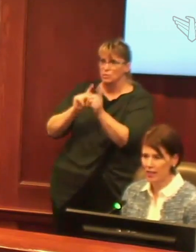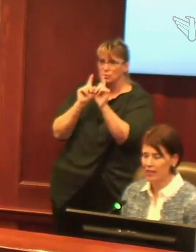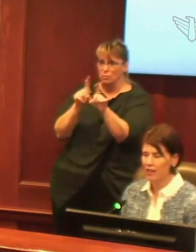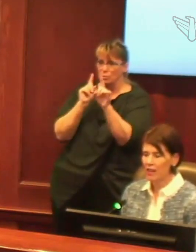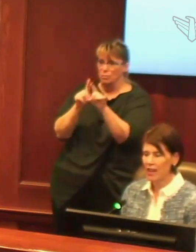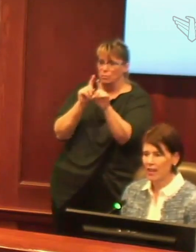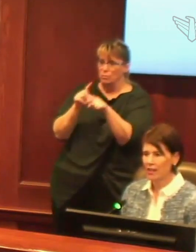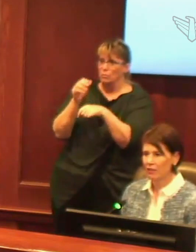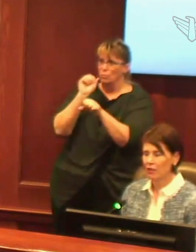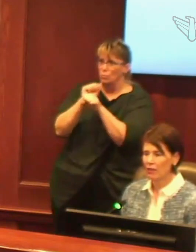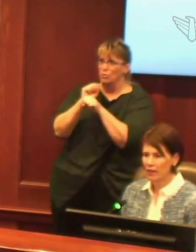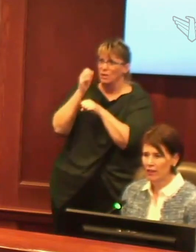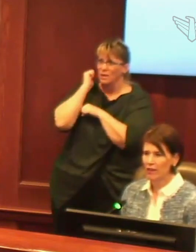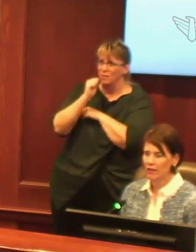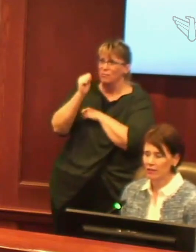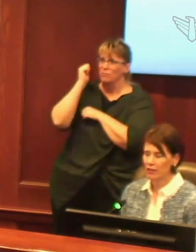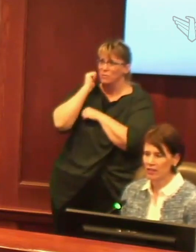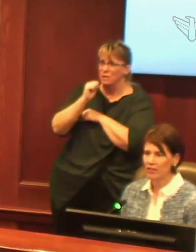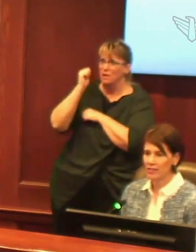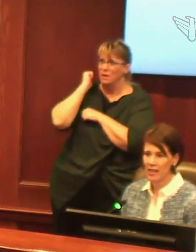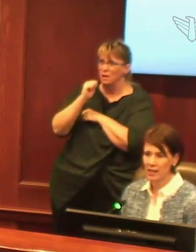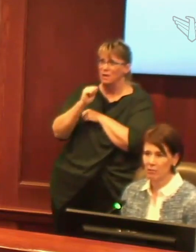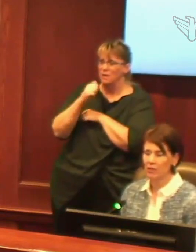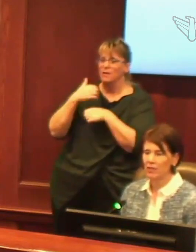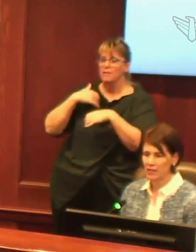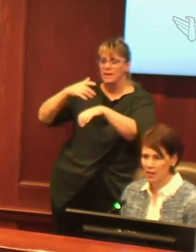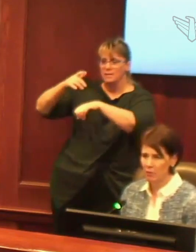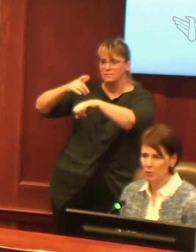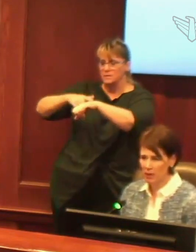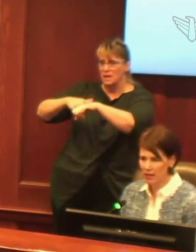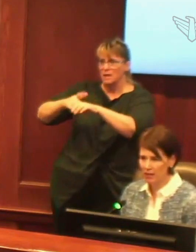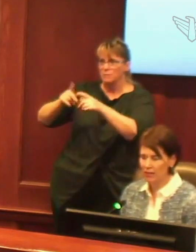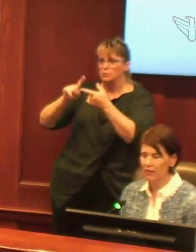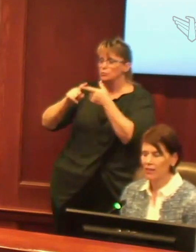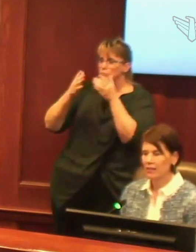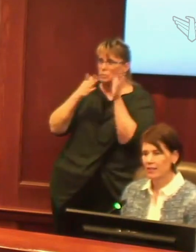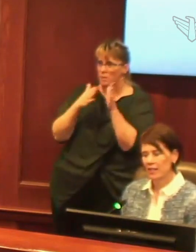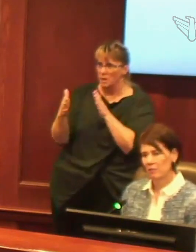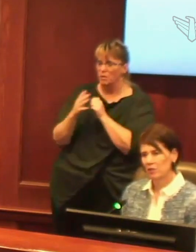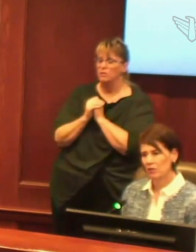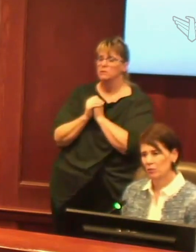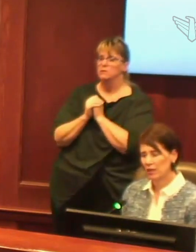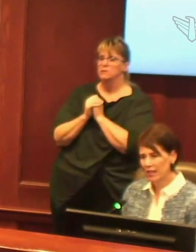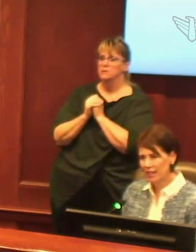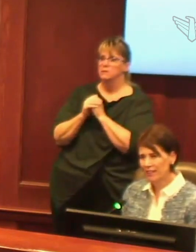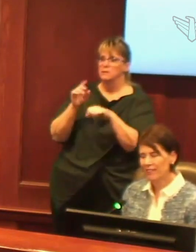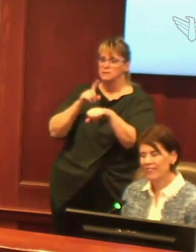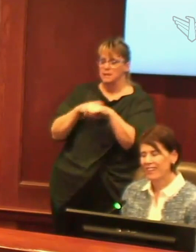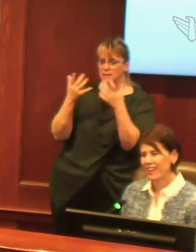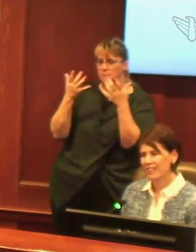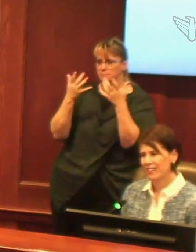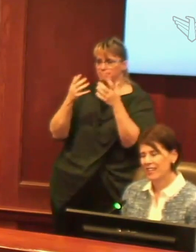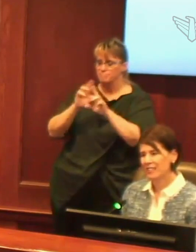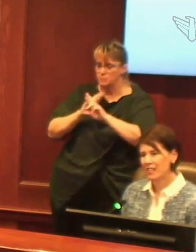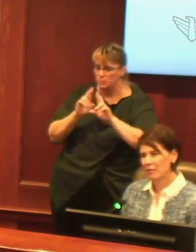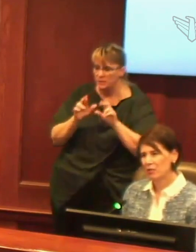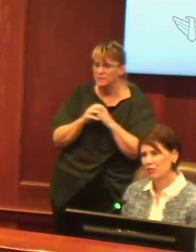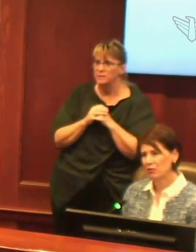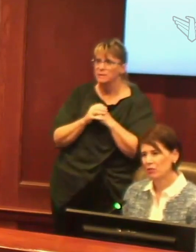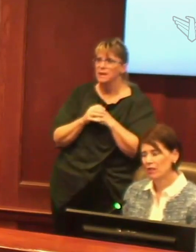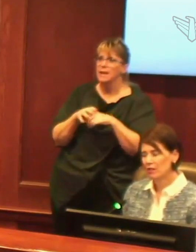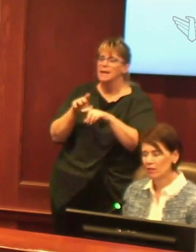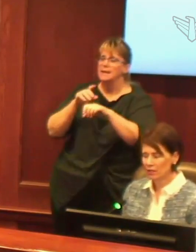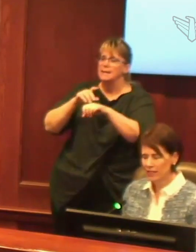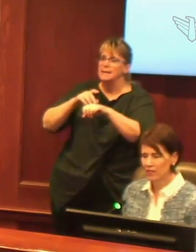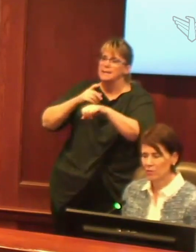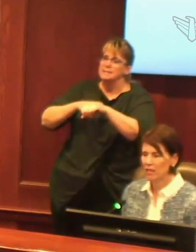every day, and they're given time to prepare, time to plan, and time